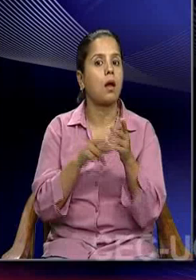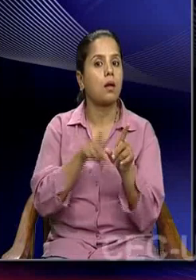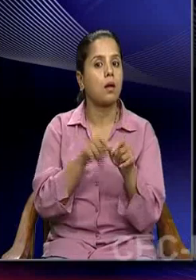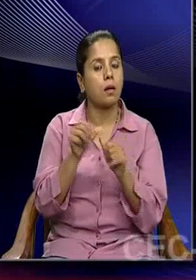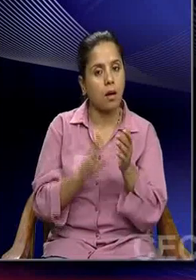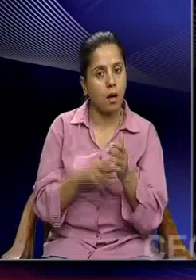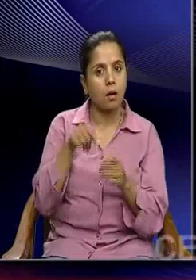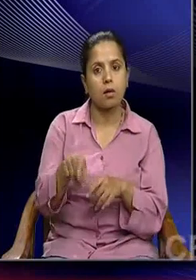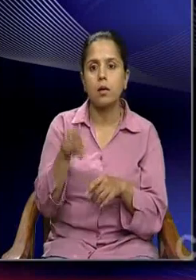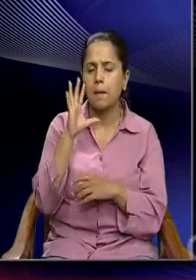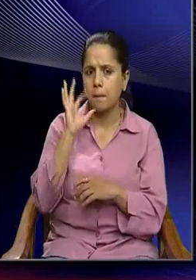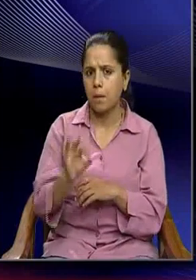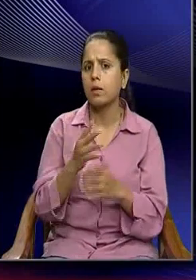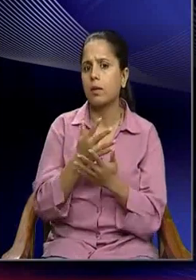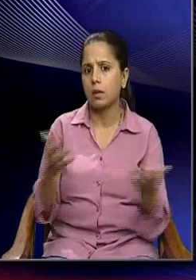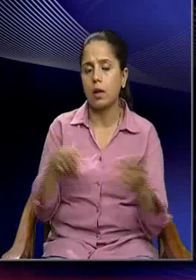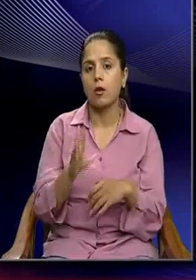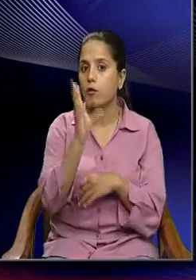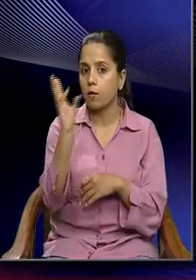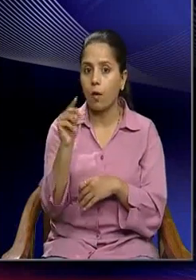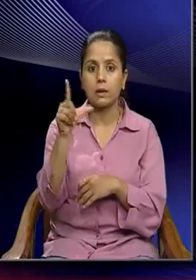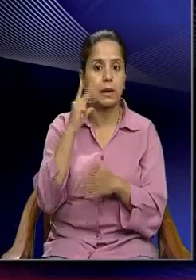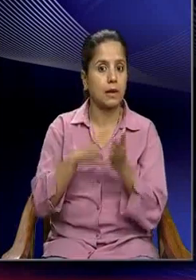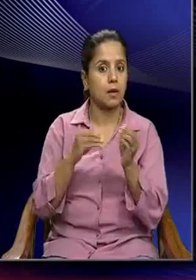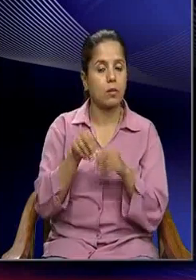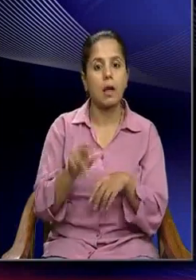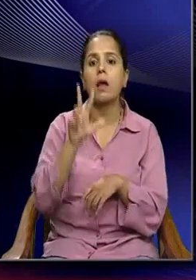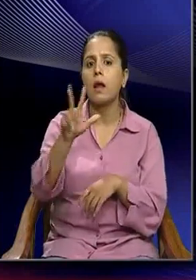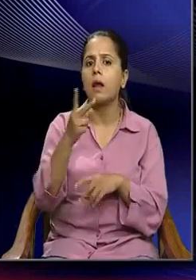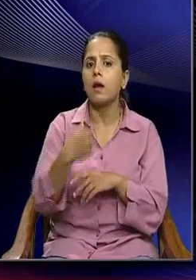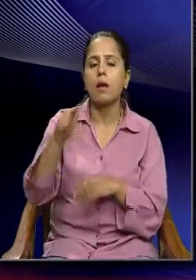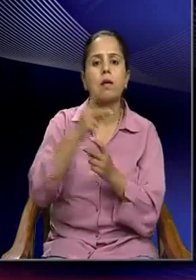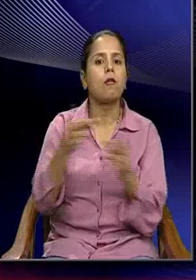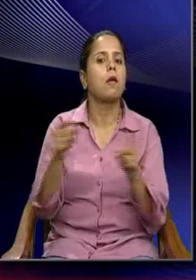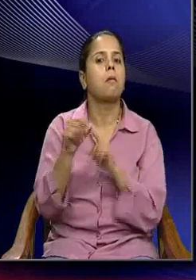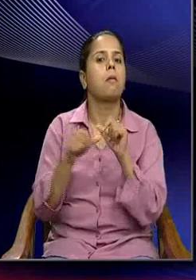component and the fourth limb of the Eightfold Path.